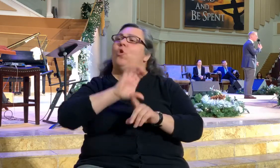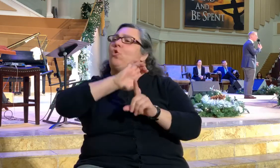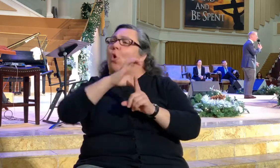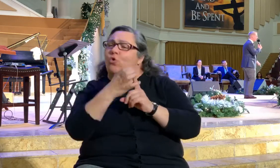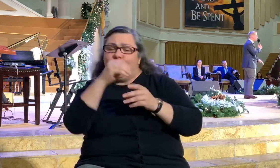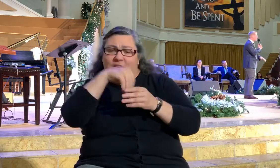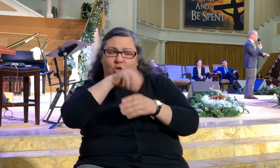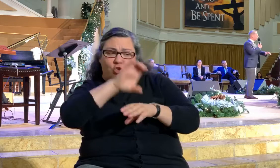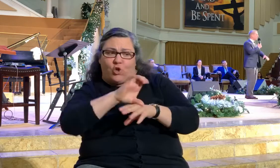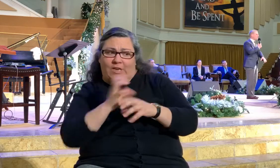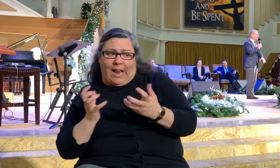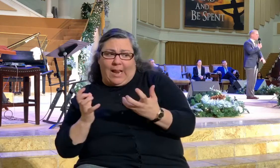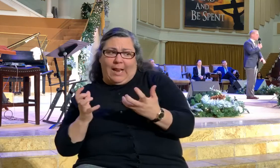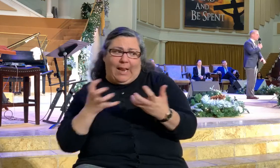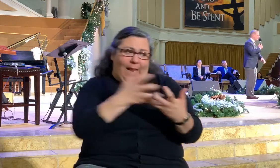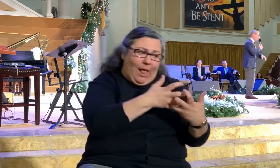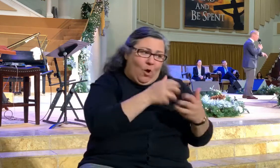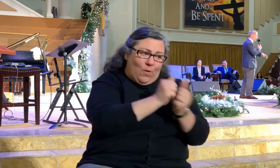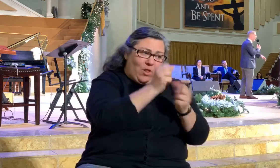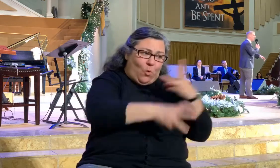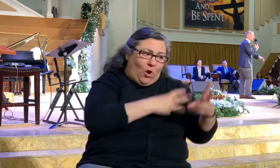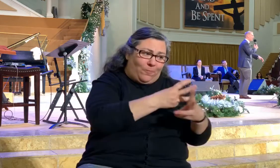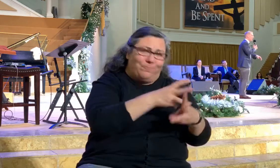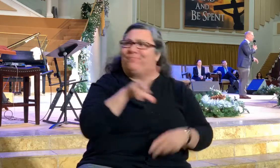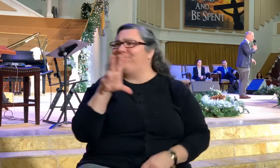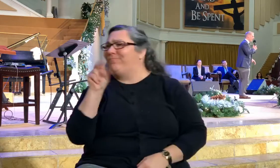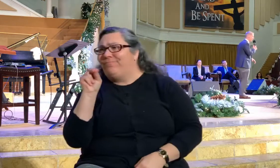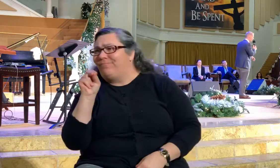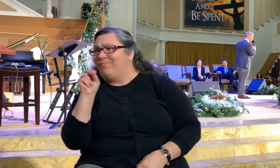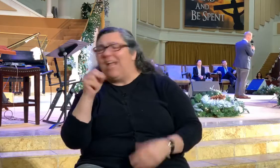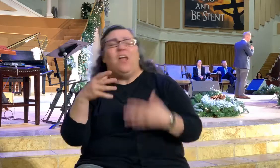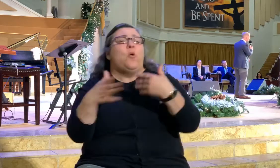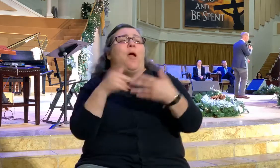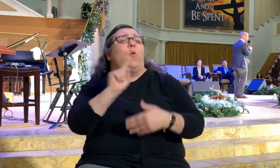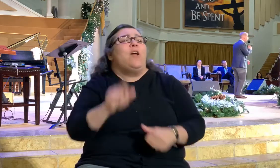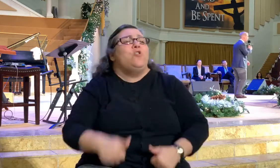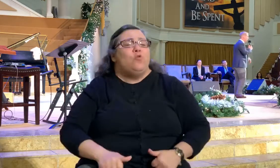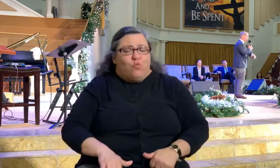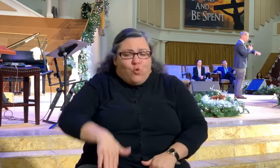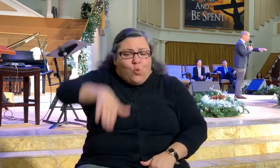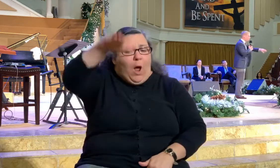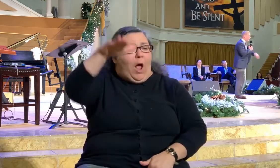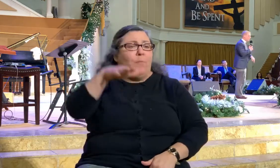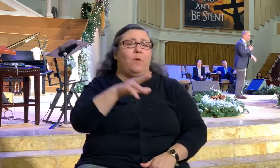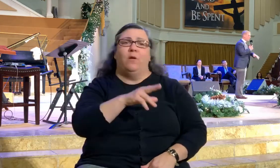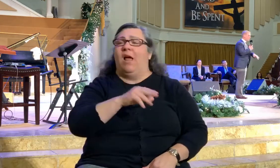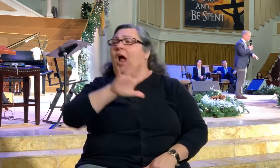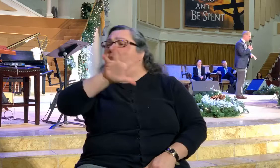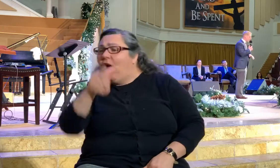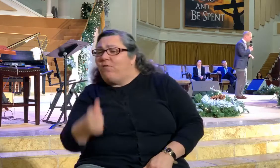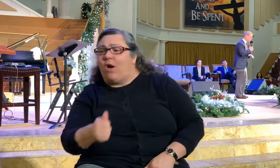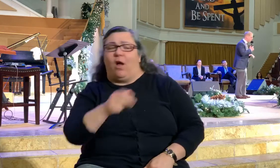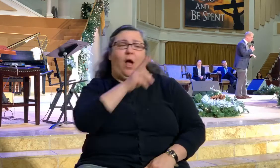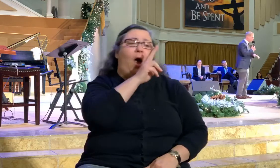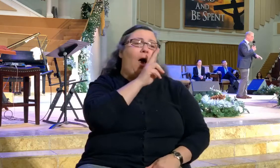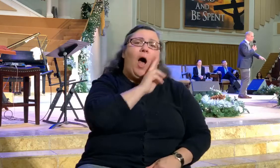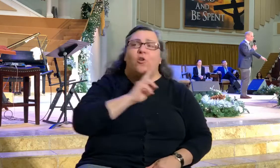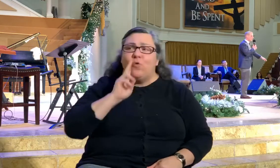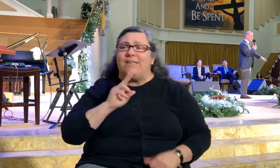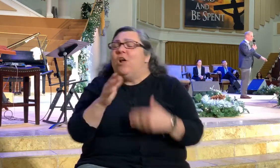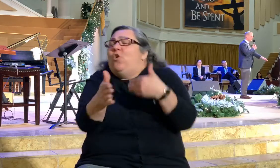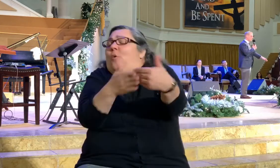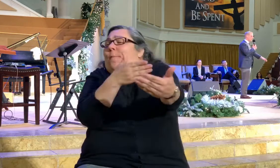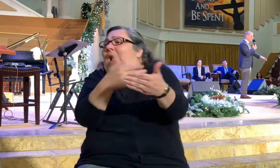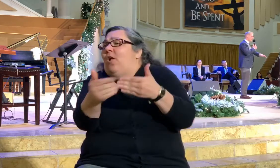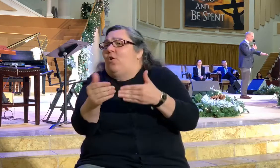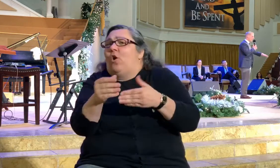of the world. It doesn't matter if you're in Europe or Africa or America or Honduras. The culture of this church should never merge with